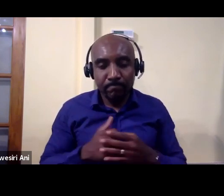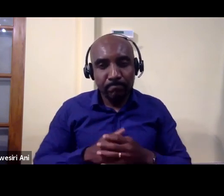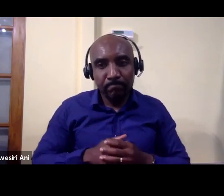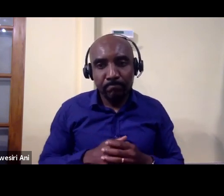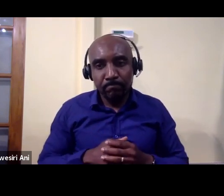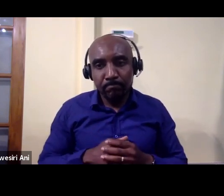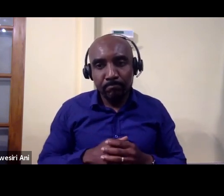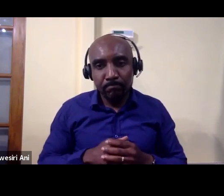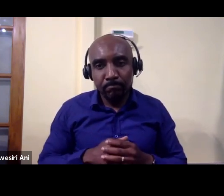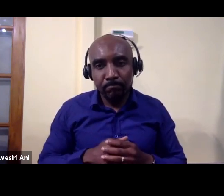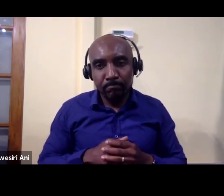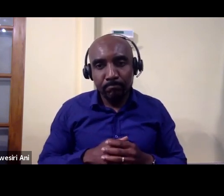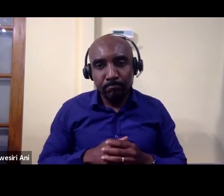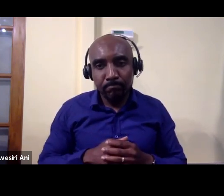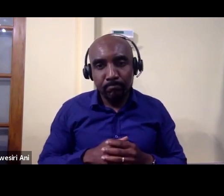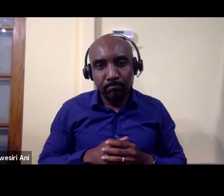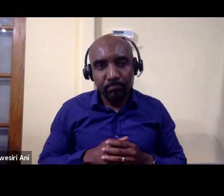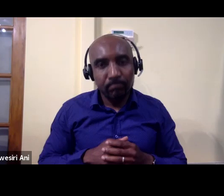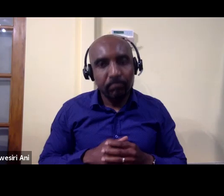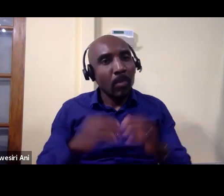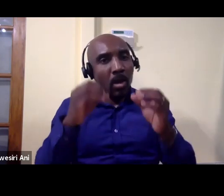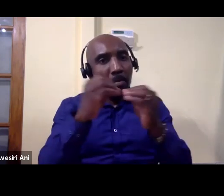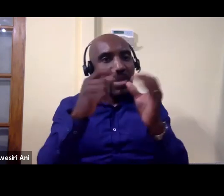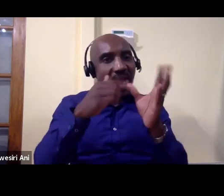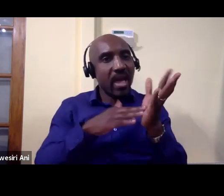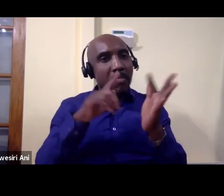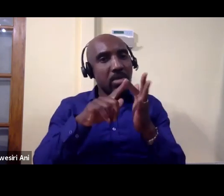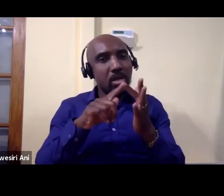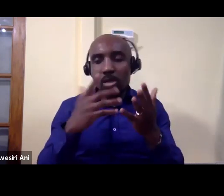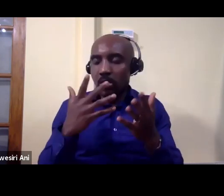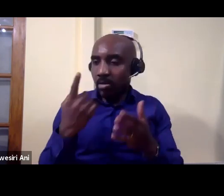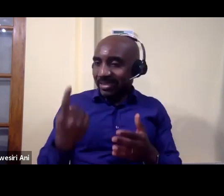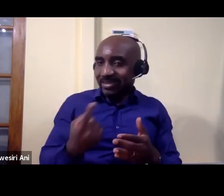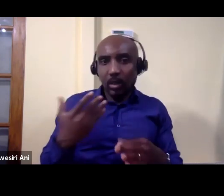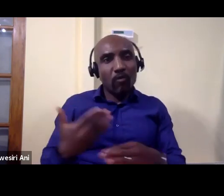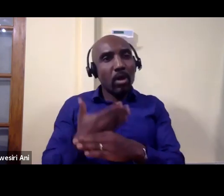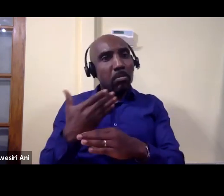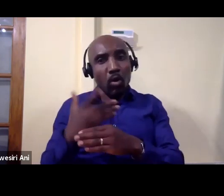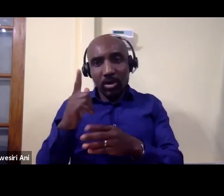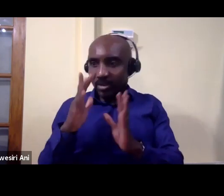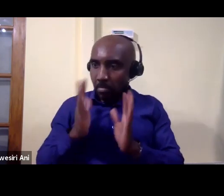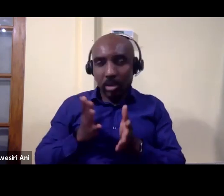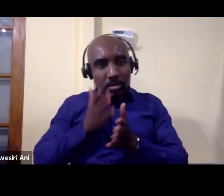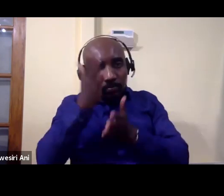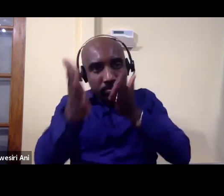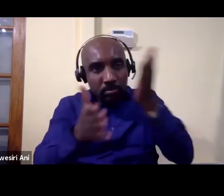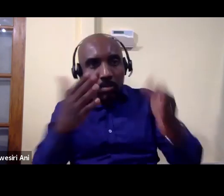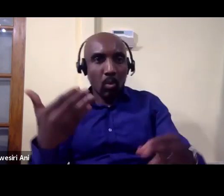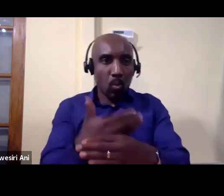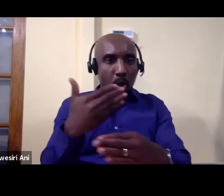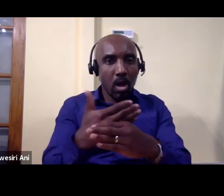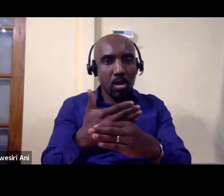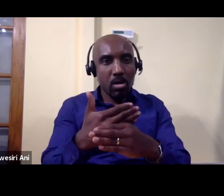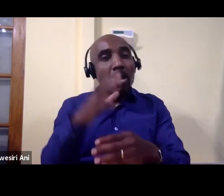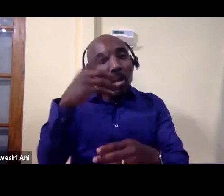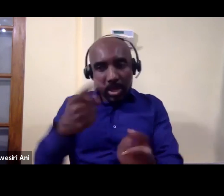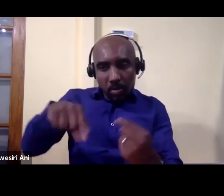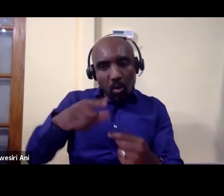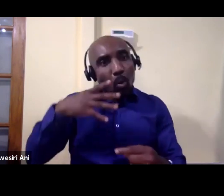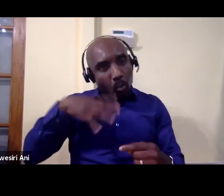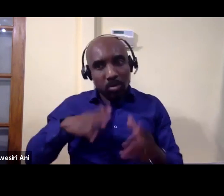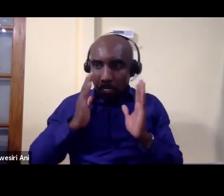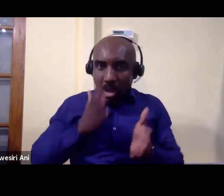where disproportionately BME staff are employed, people have had to go out to work. People have had to go out to work